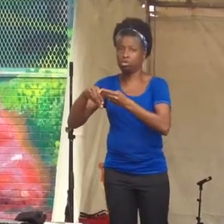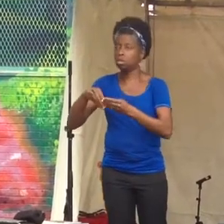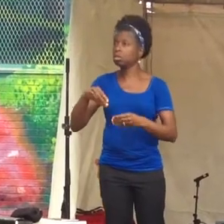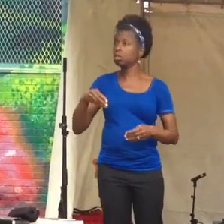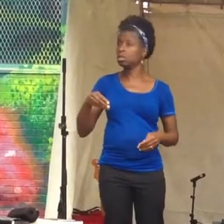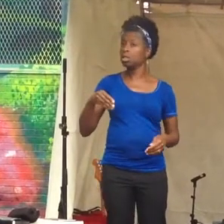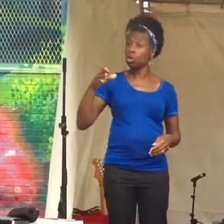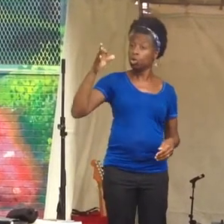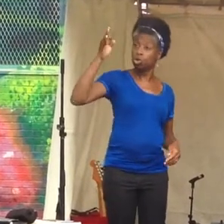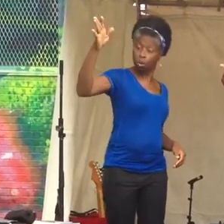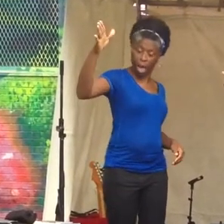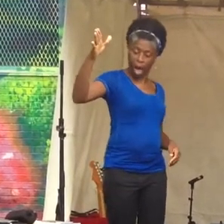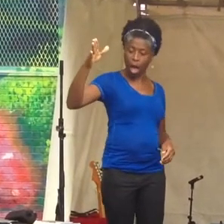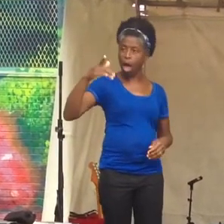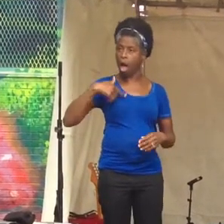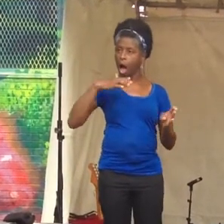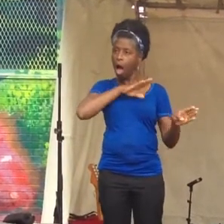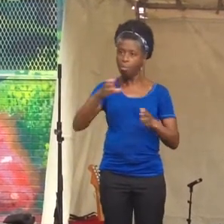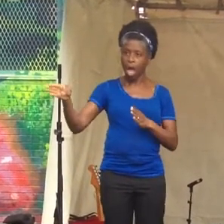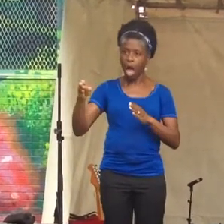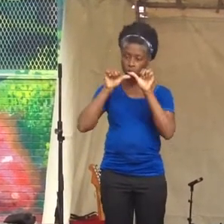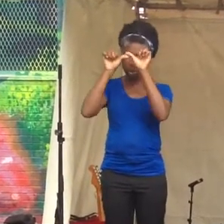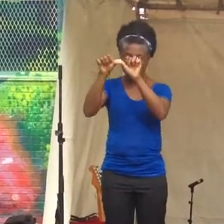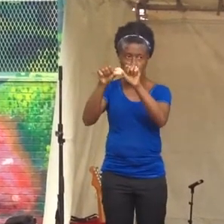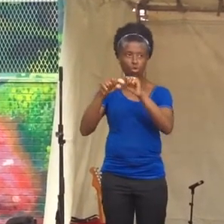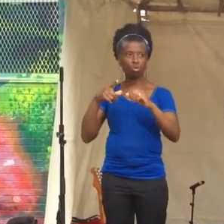going to have to continue to meddle.